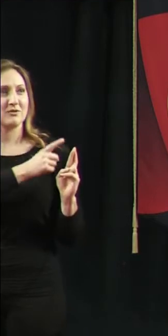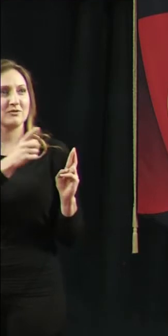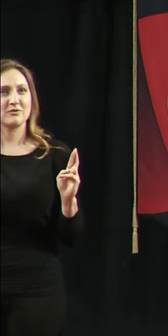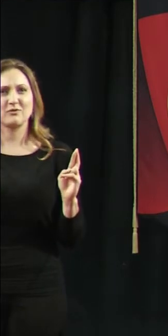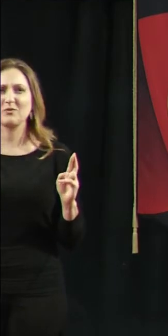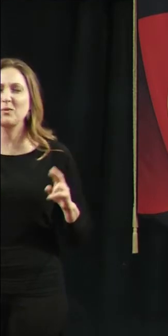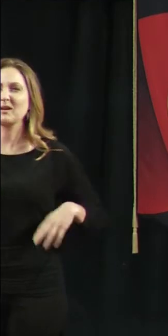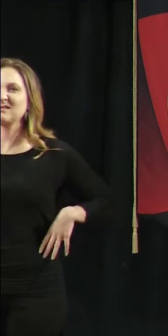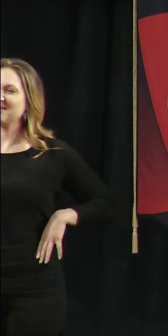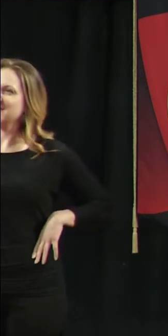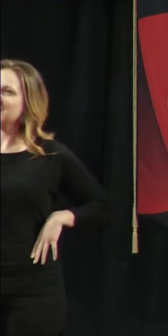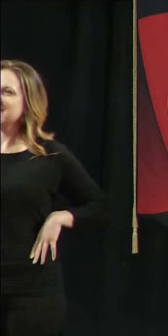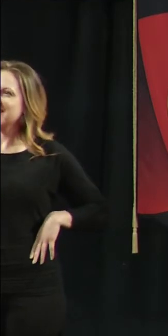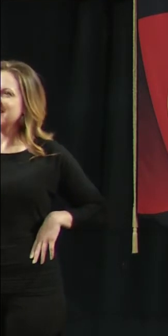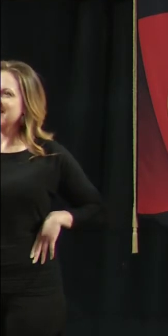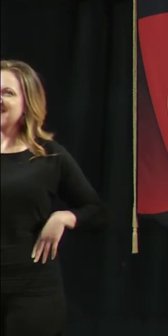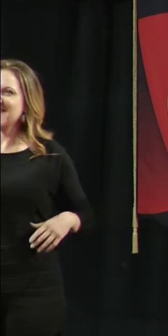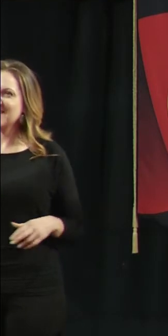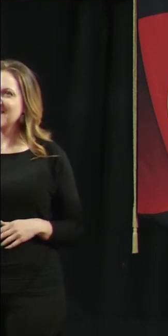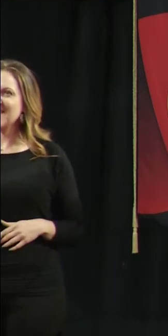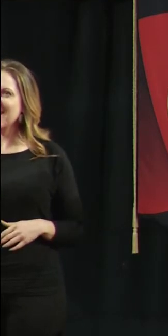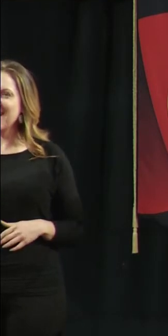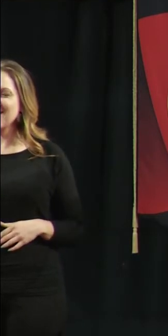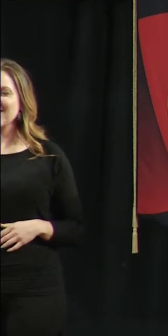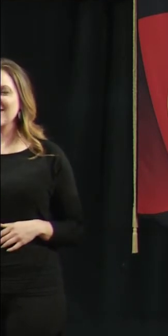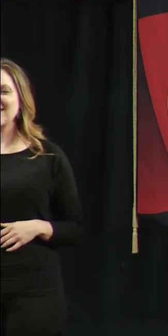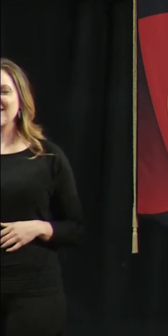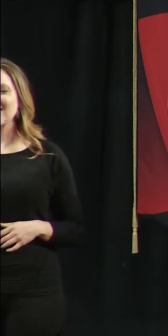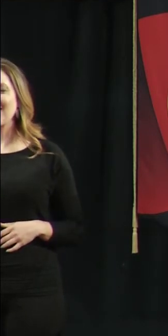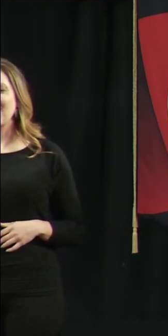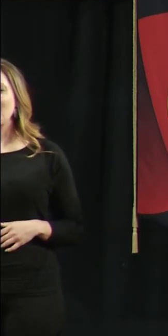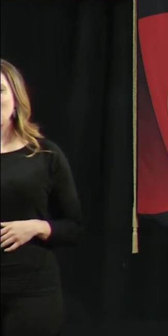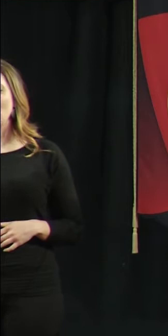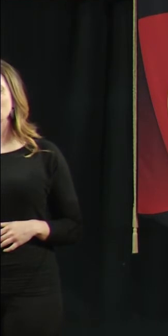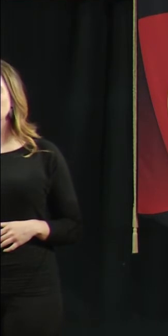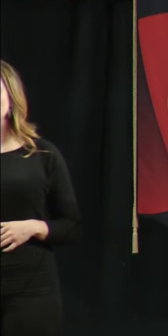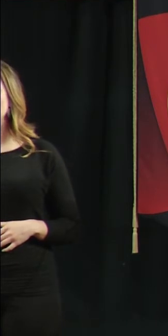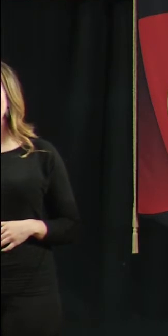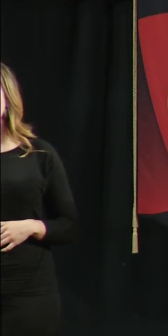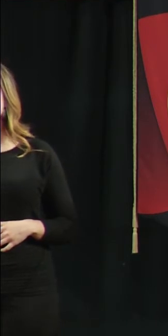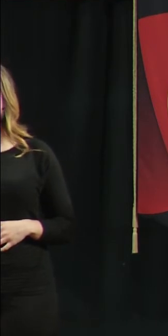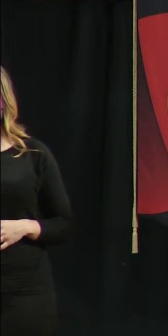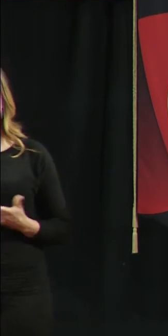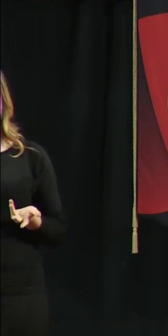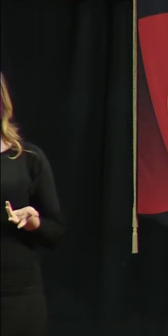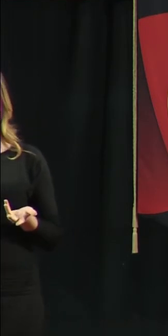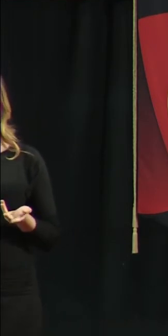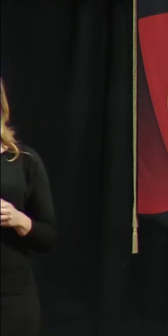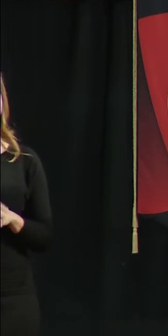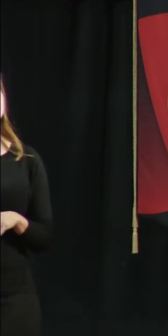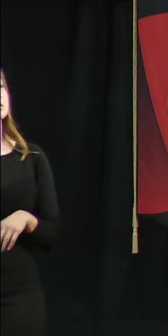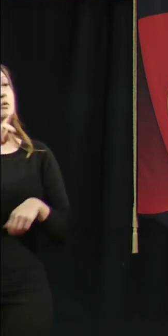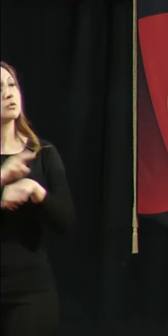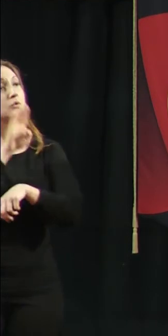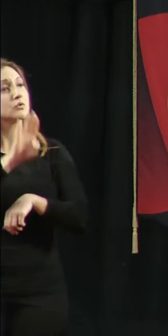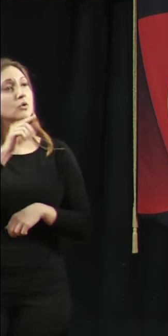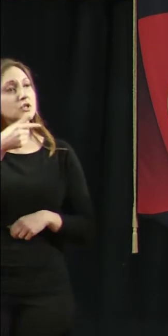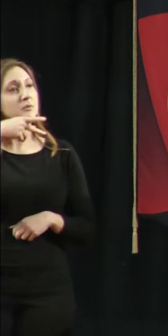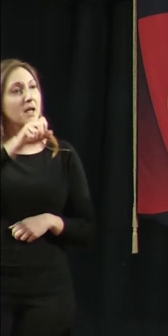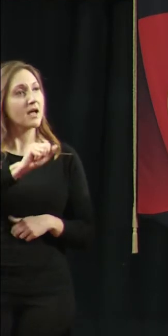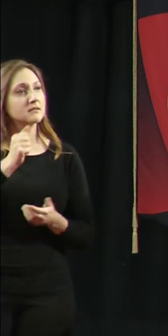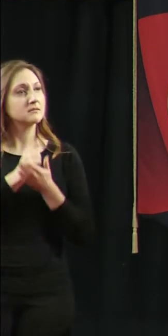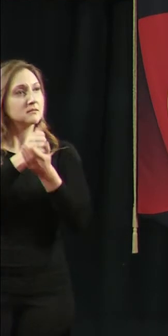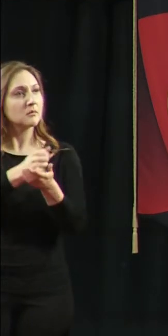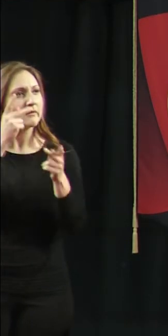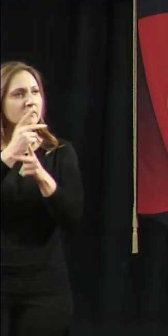be asking, what the heck is United Launch Alliance? Well, when you use a GPS device to find your way to